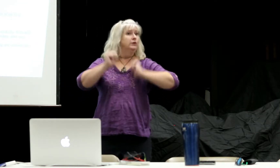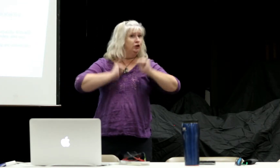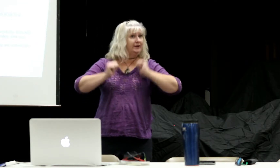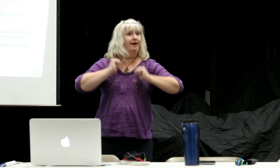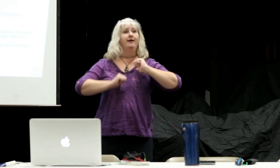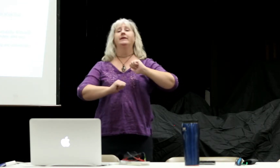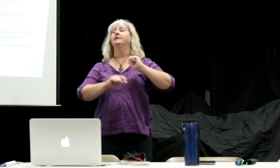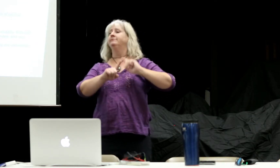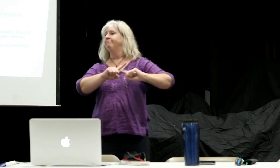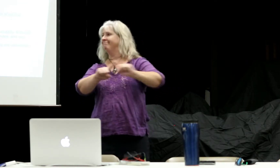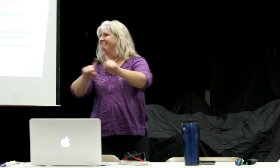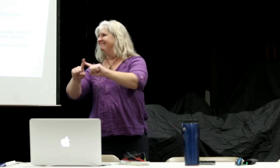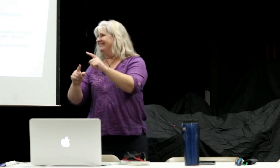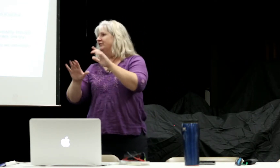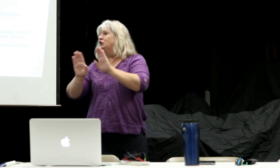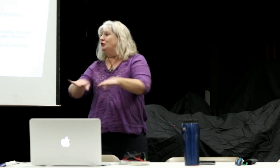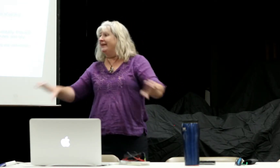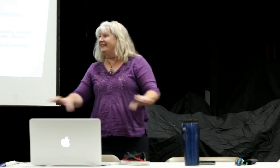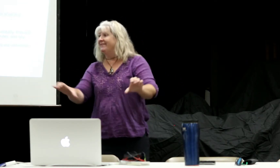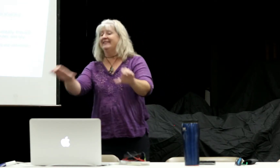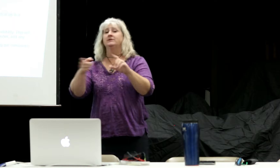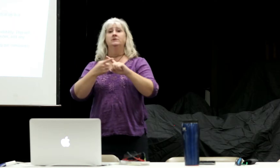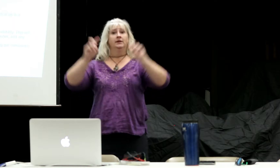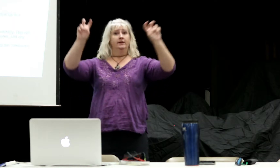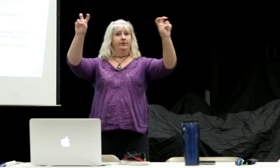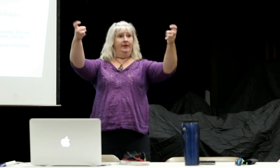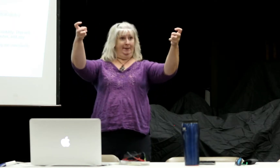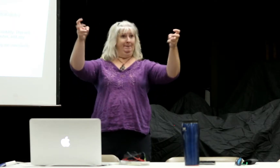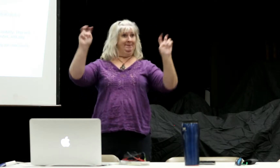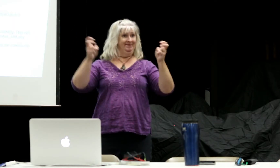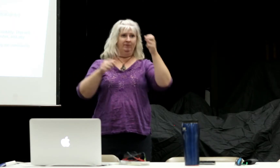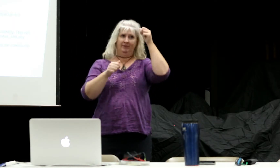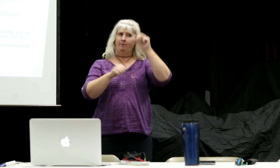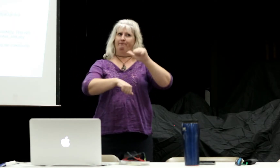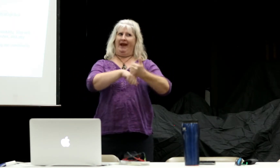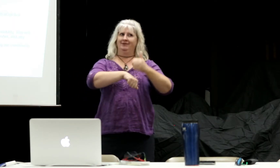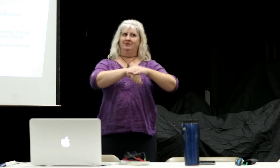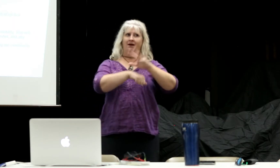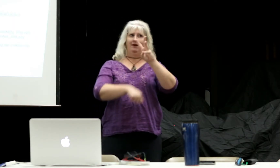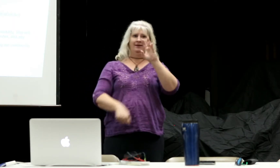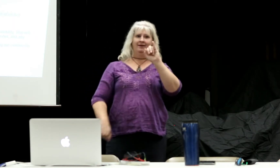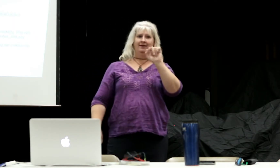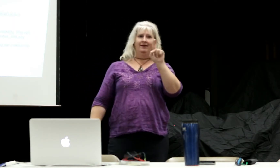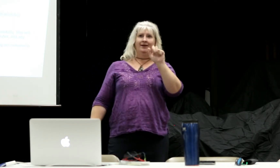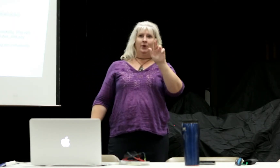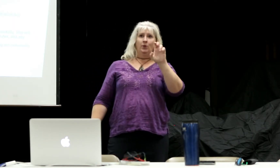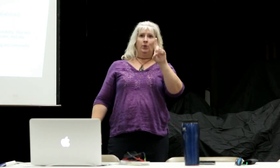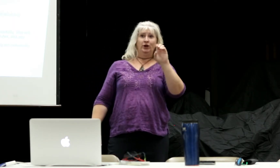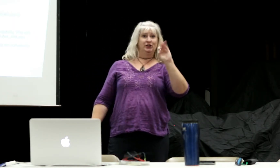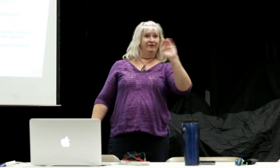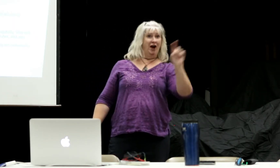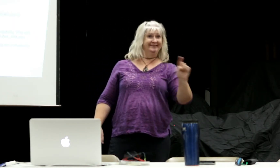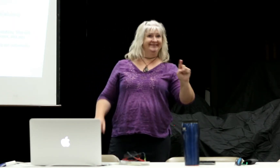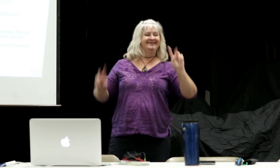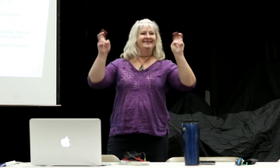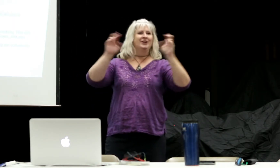There will be booths, performances, children's activities. The theme based on the Wizard of